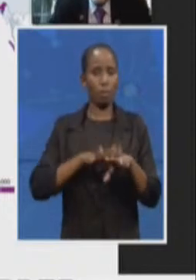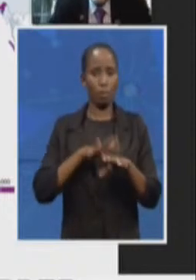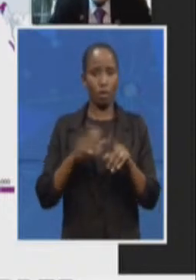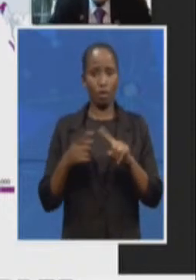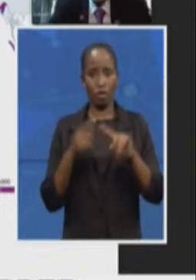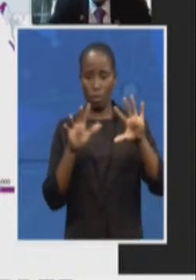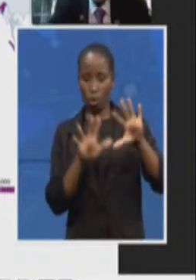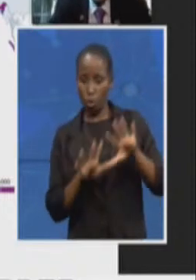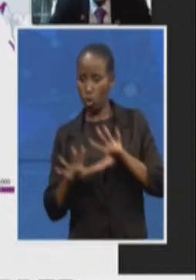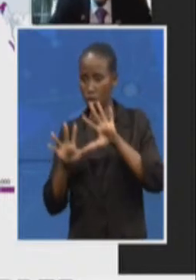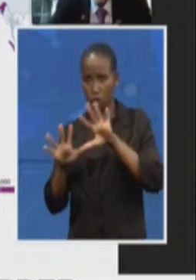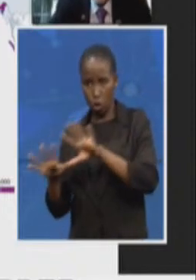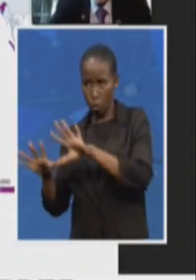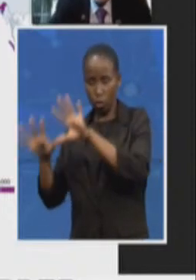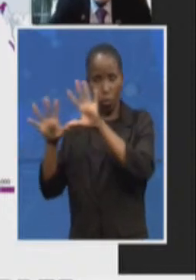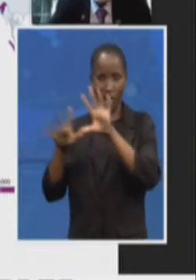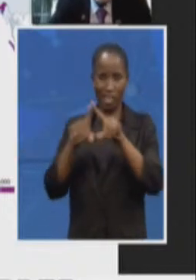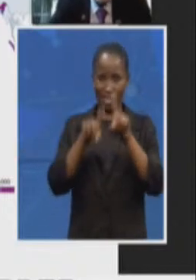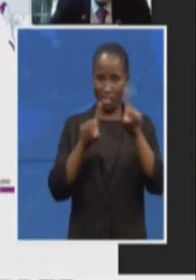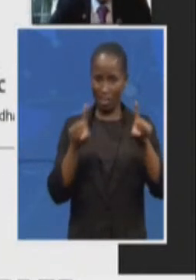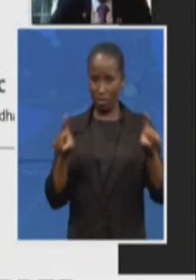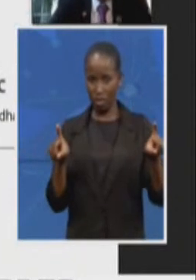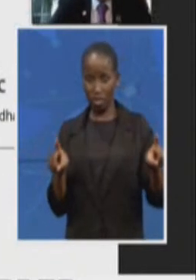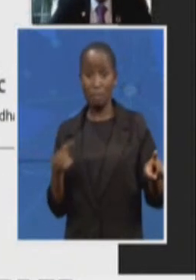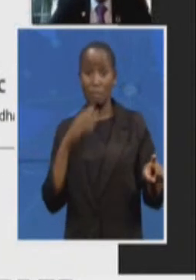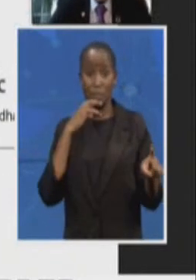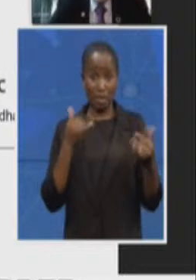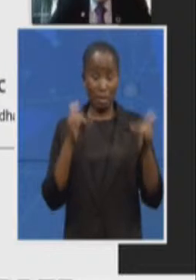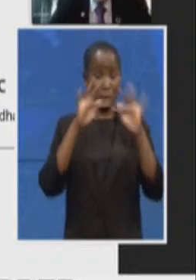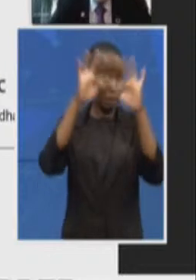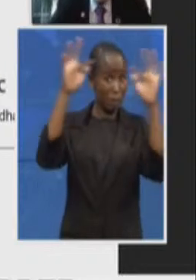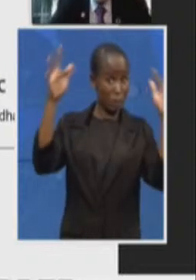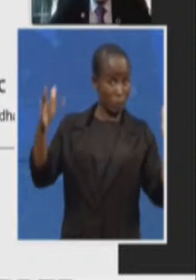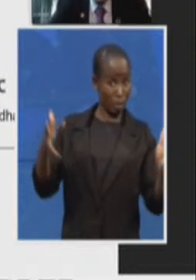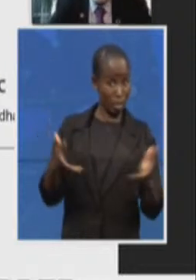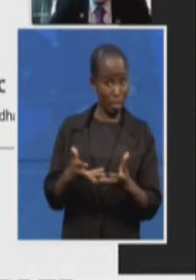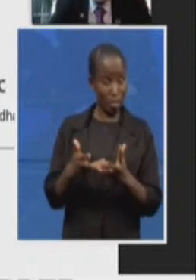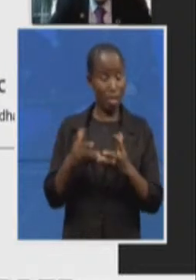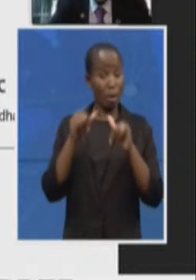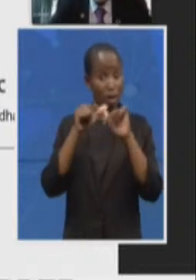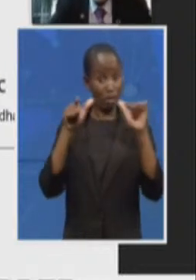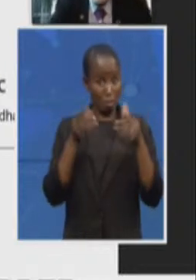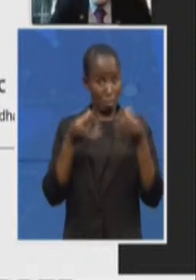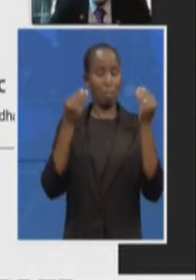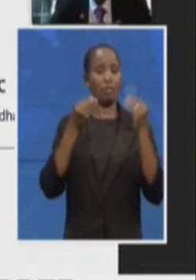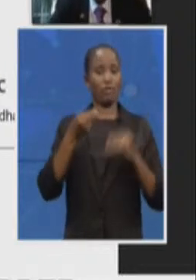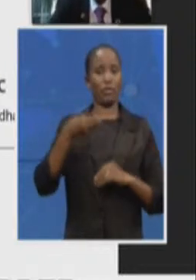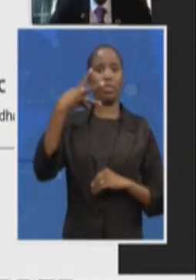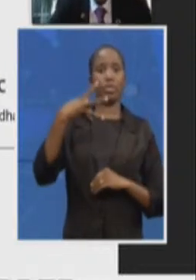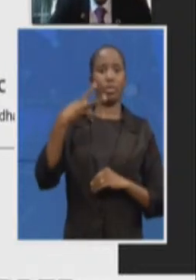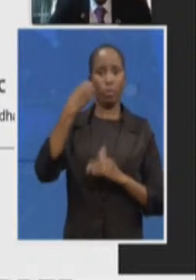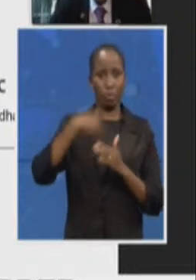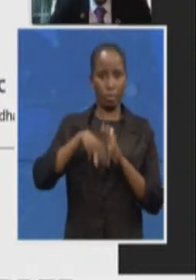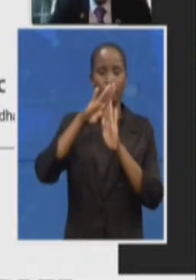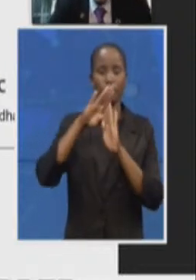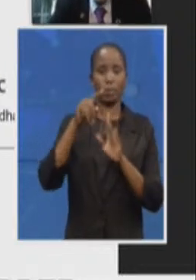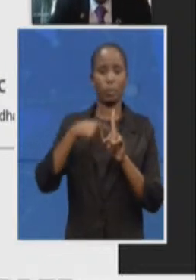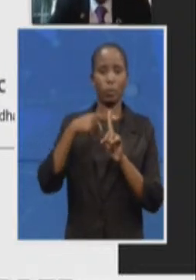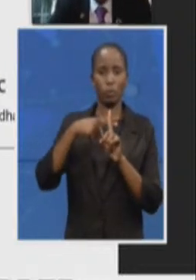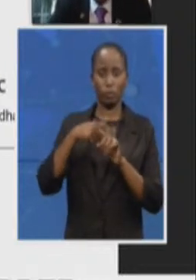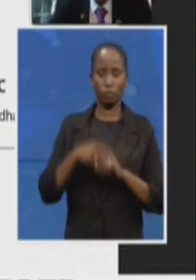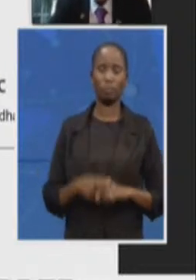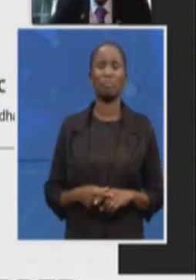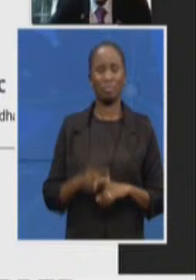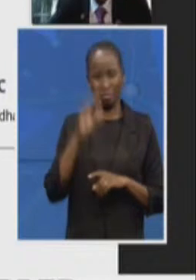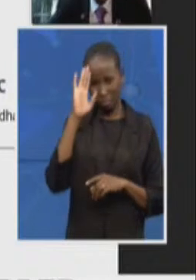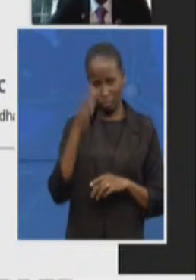global level entering a fourth wave. And we know that the variants have changed the COVID-19